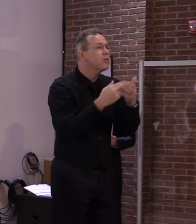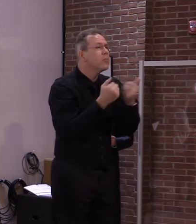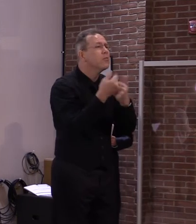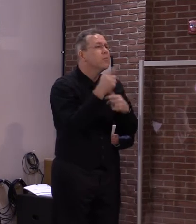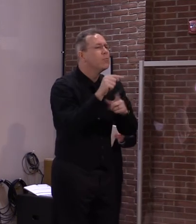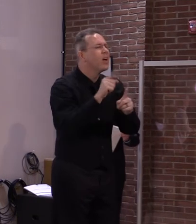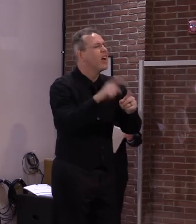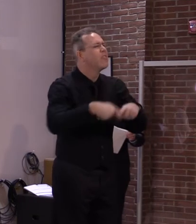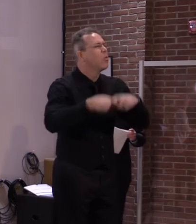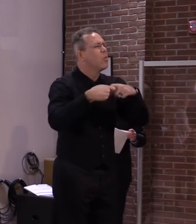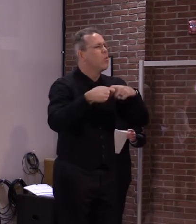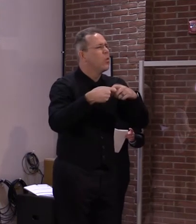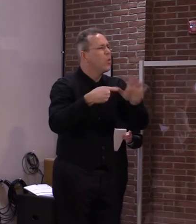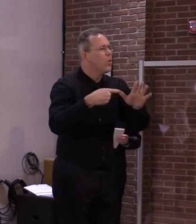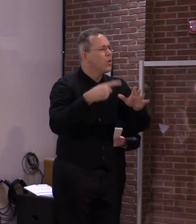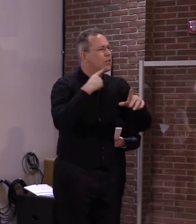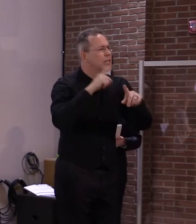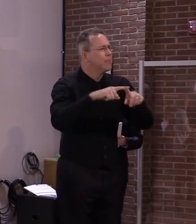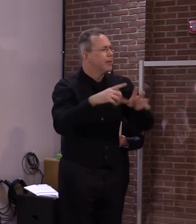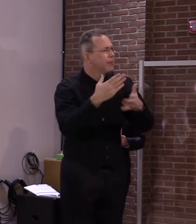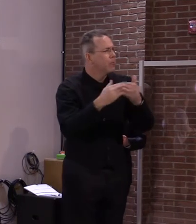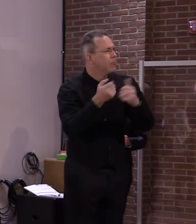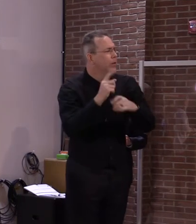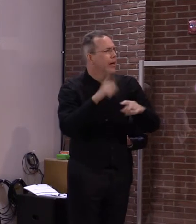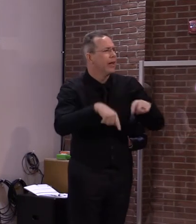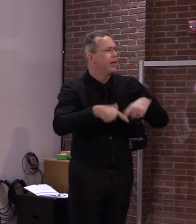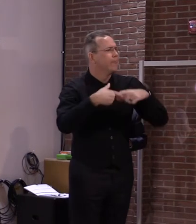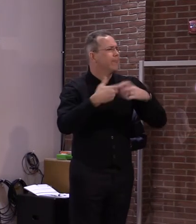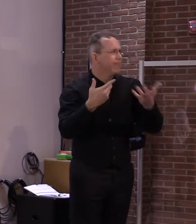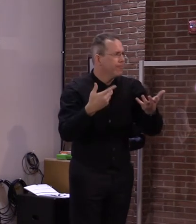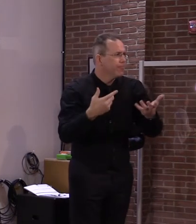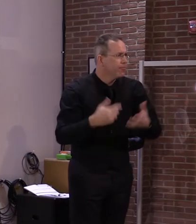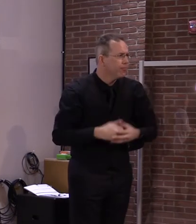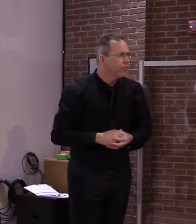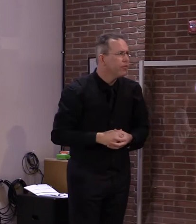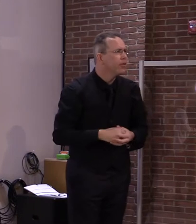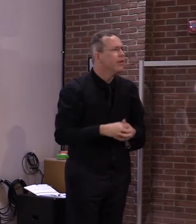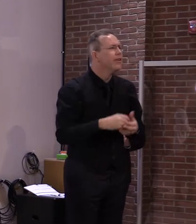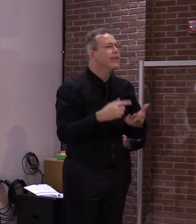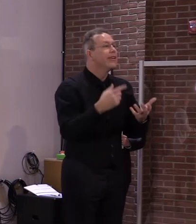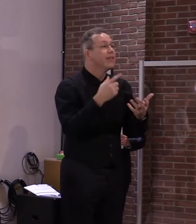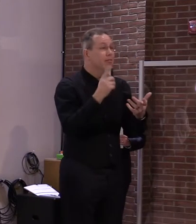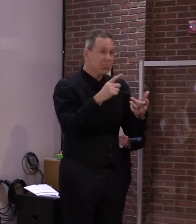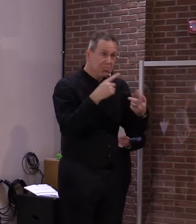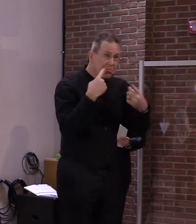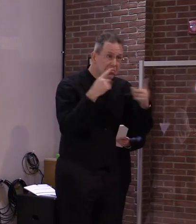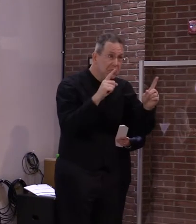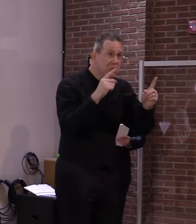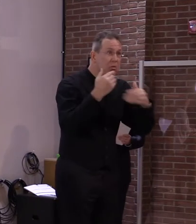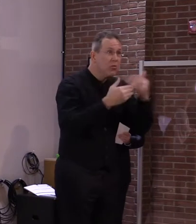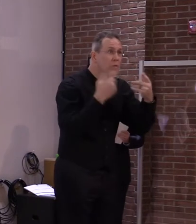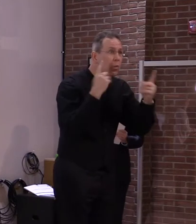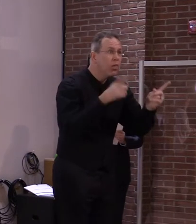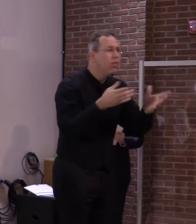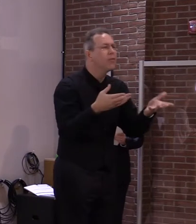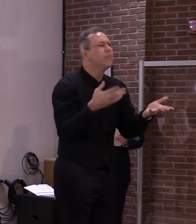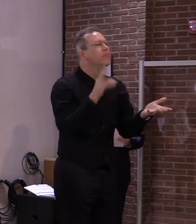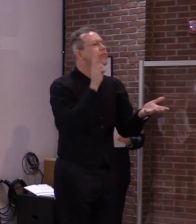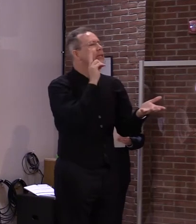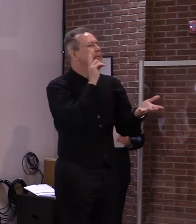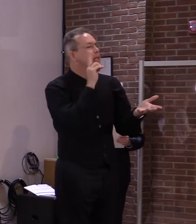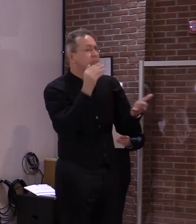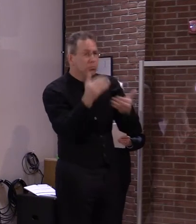we've achieved are far from guaranteed and reflect the hard work of many in order for vermont's return to play to continue to be